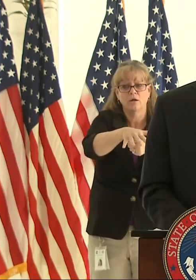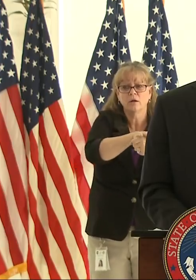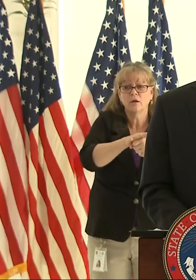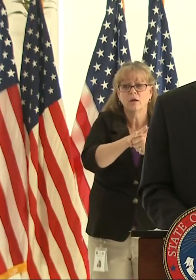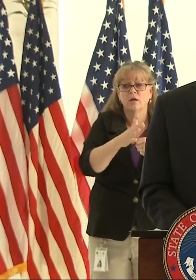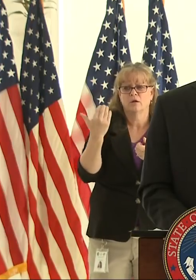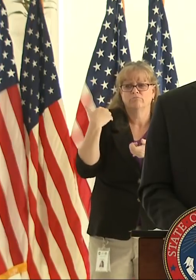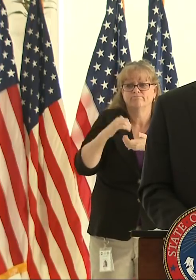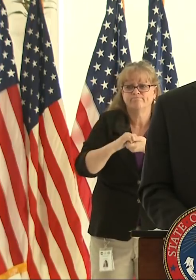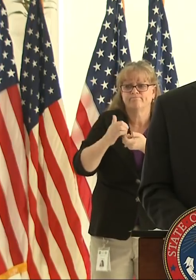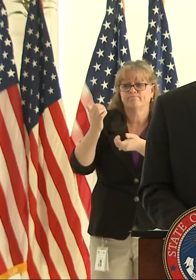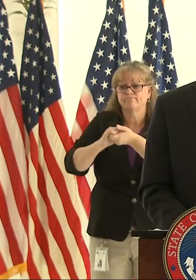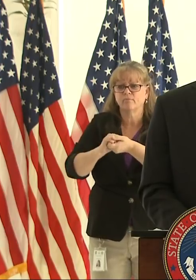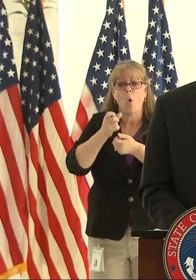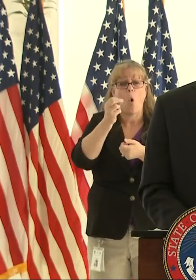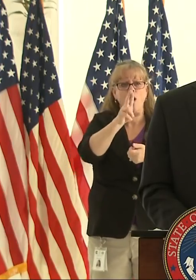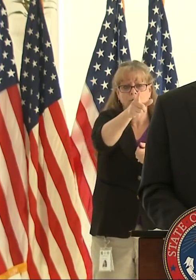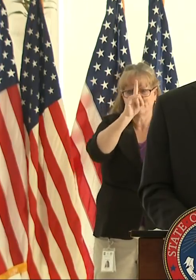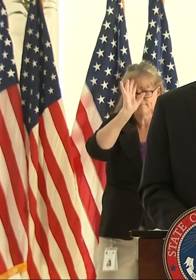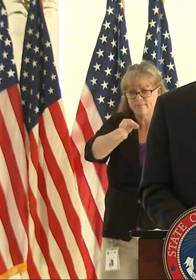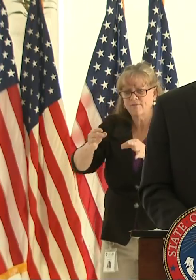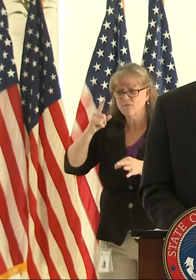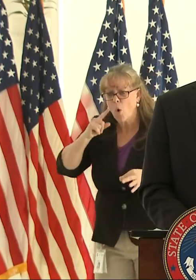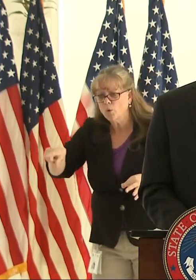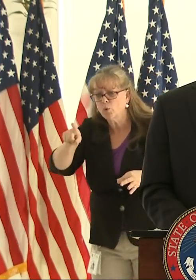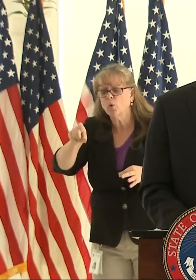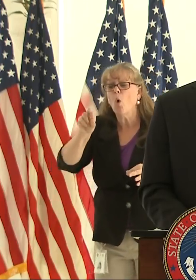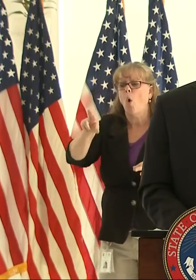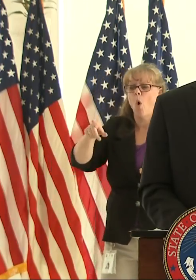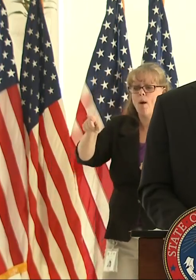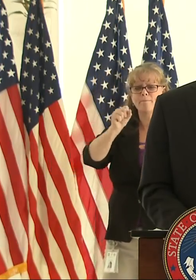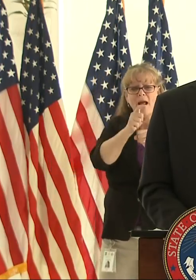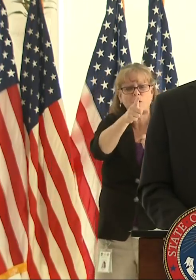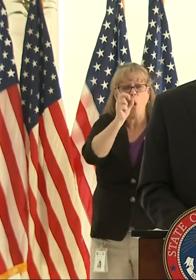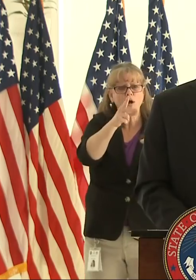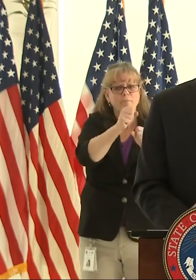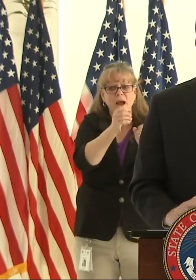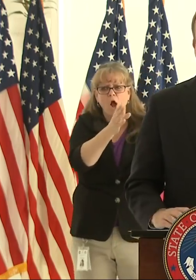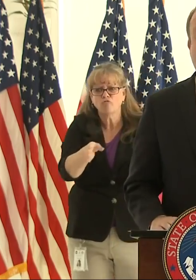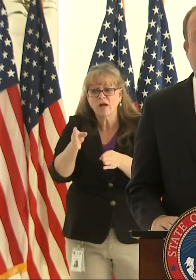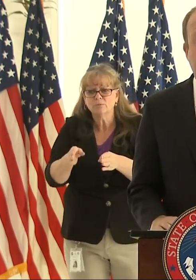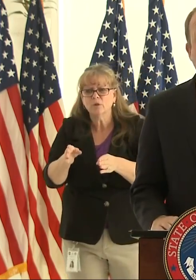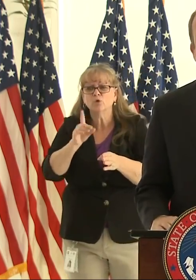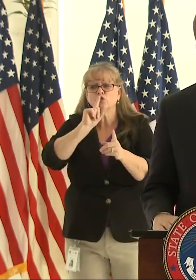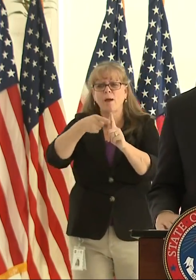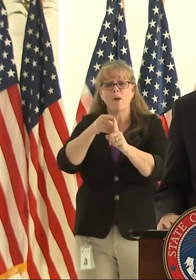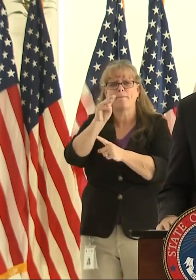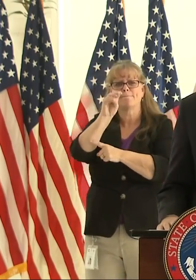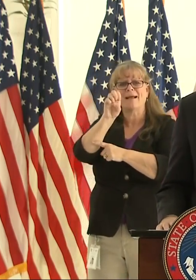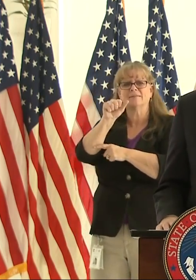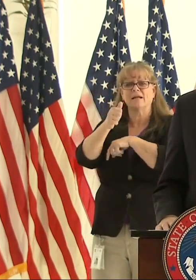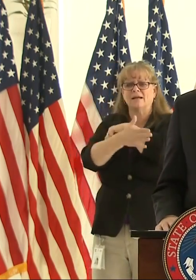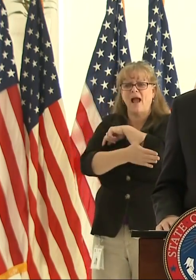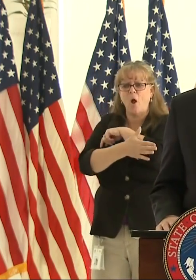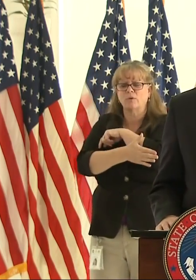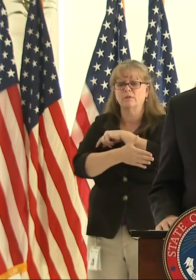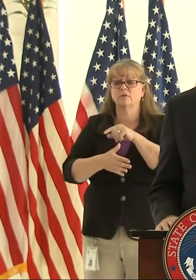us a statewide plan that phases this stuff in? That's what they're talking about here in Mesa County. So on the first one,